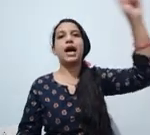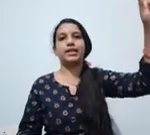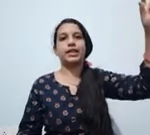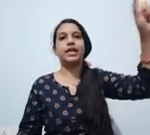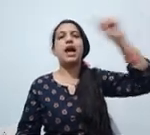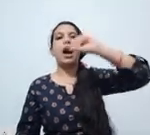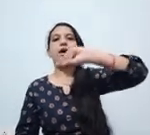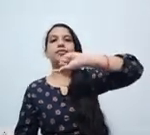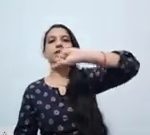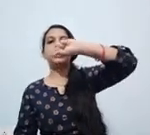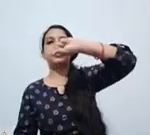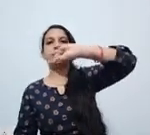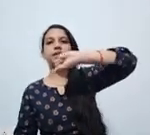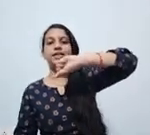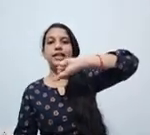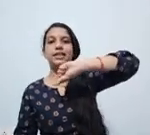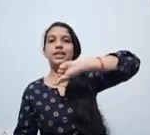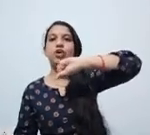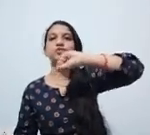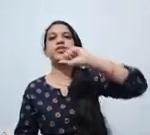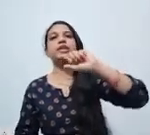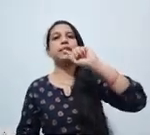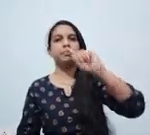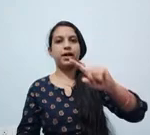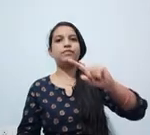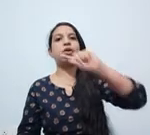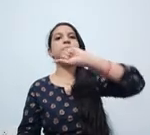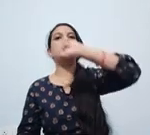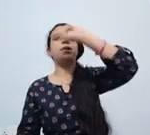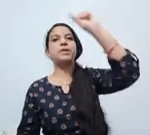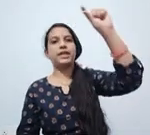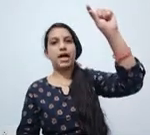artery. After then the deoxygenated blood from the pulmonary